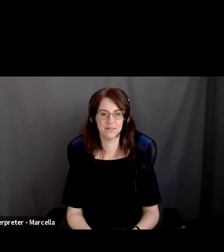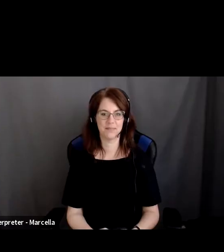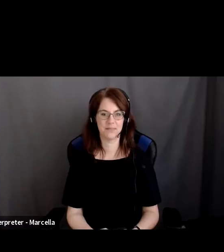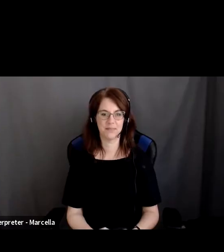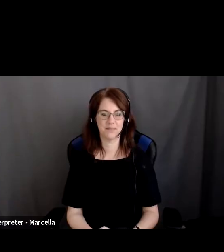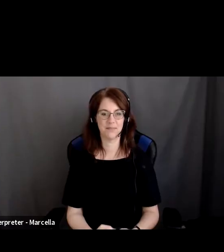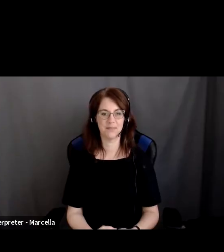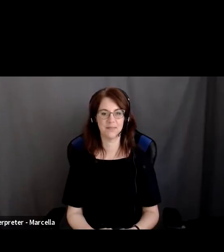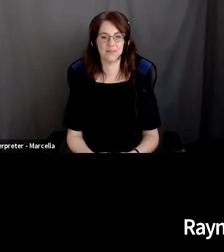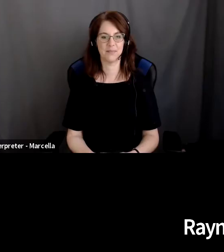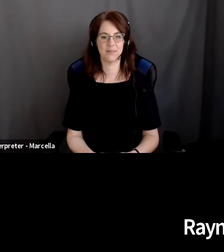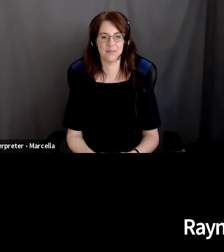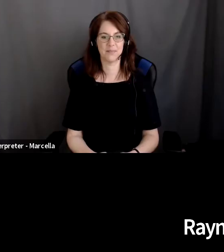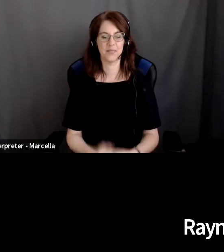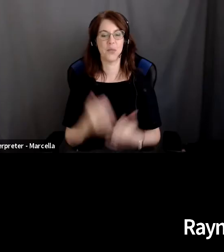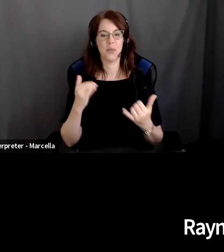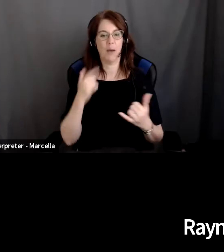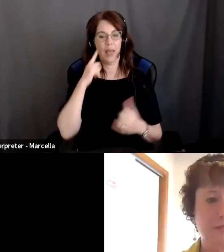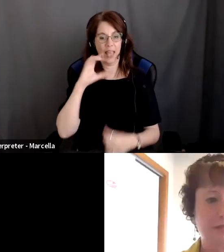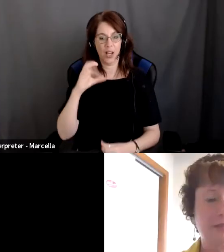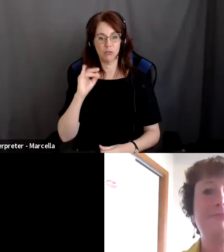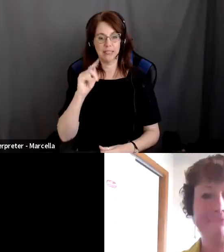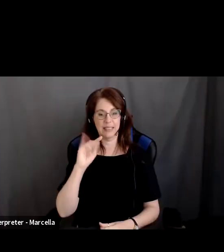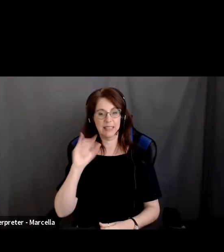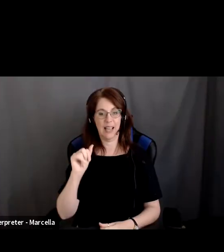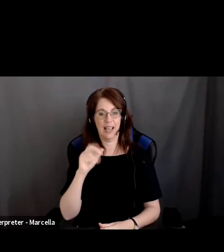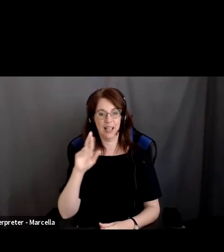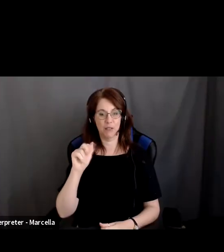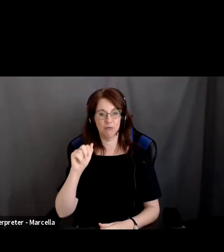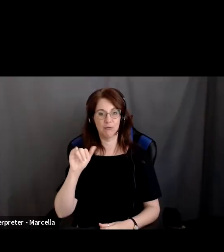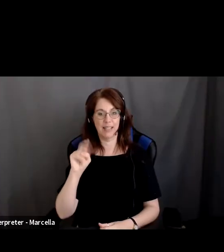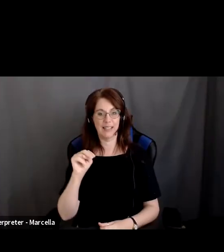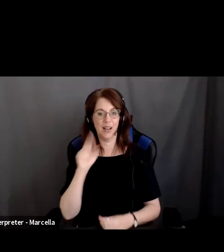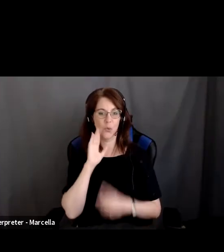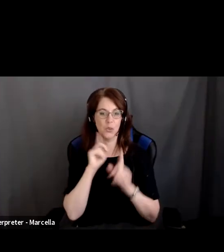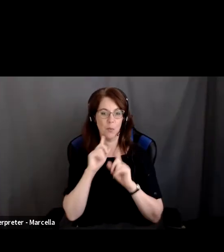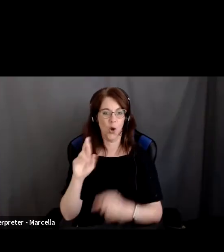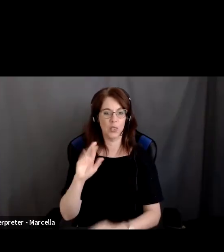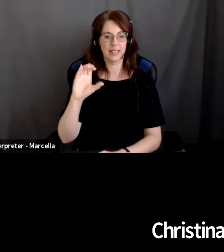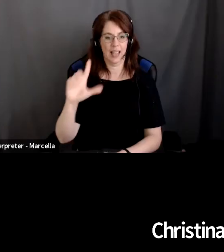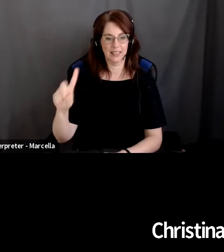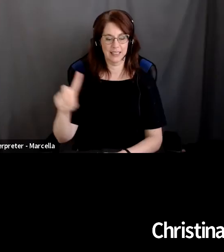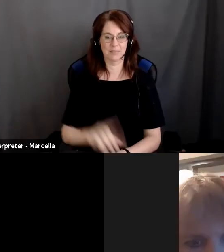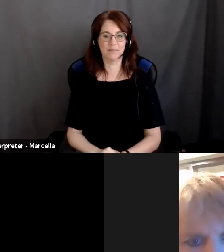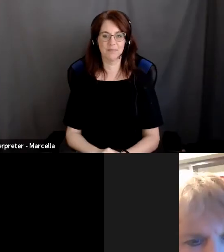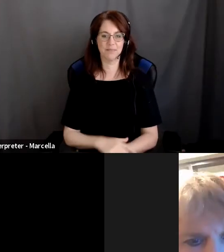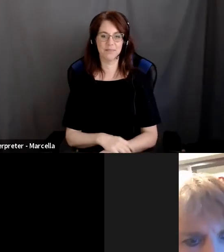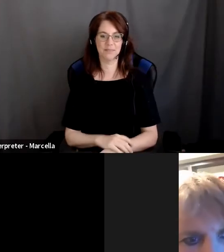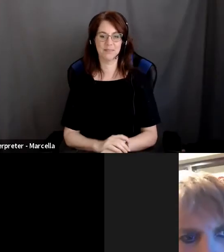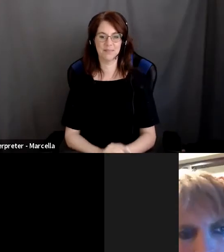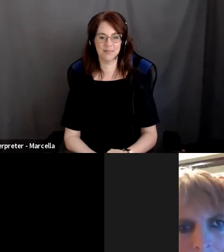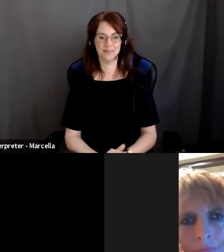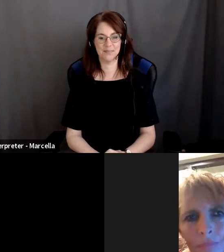So so now I think Christina and Raina, I'll let you talk about RCLD. Great.